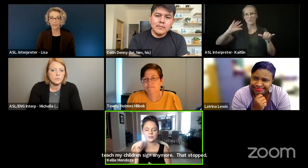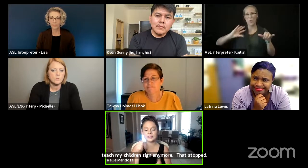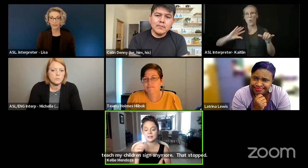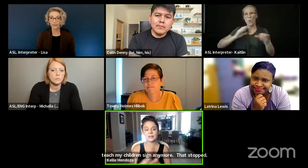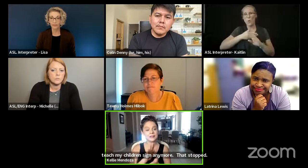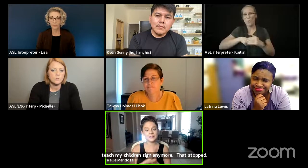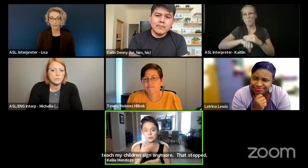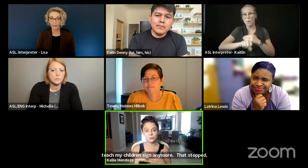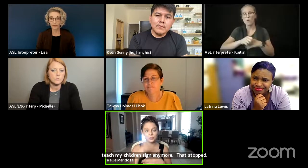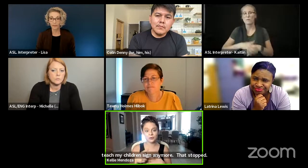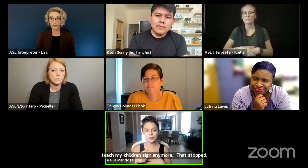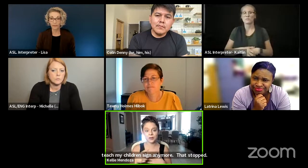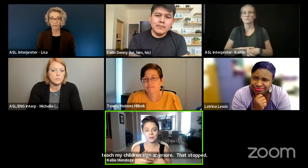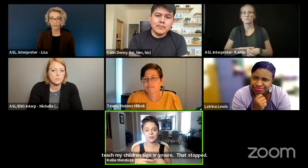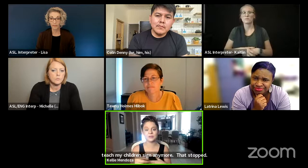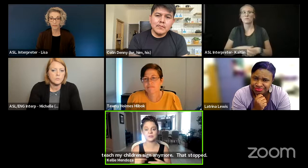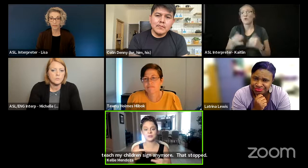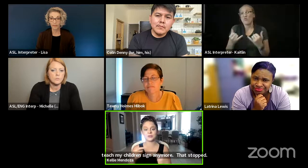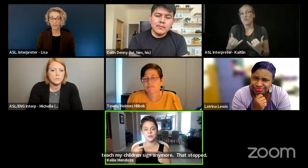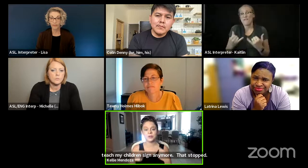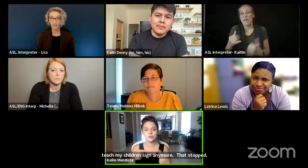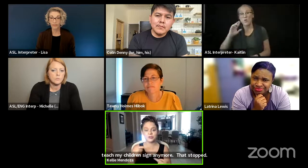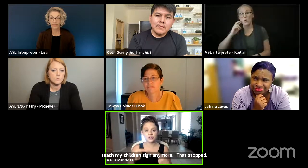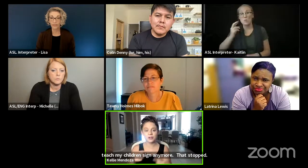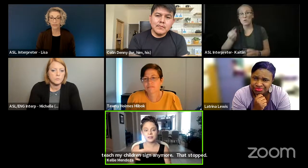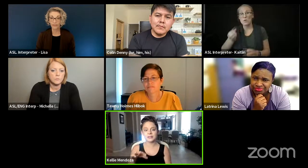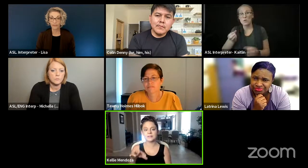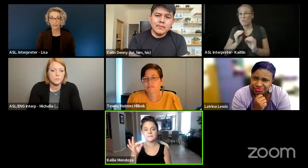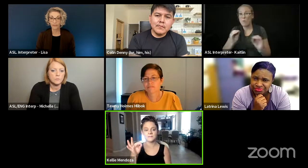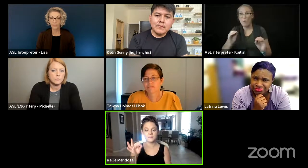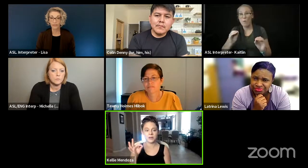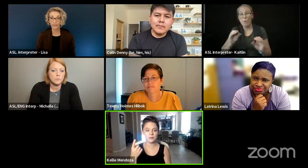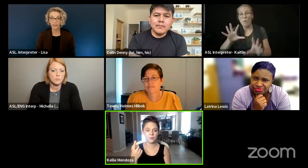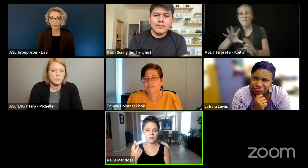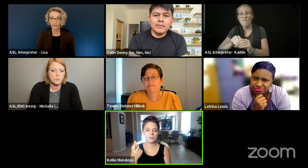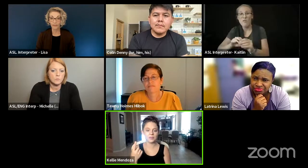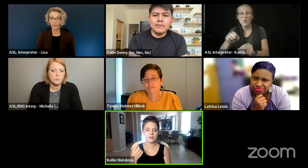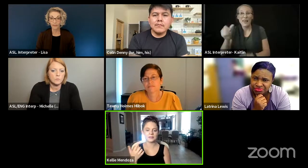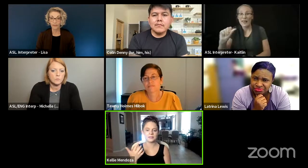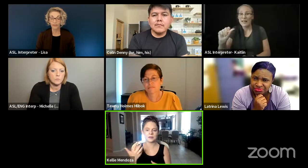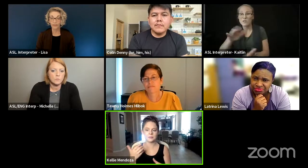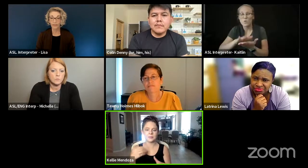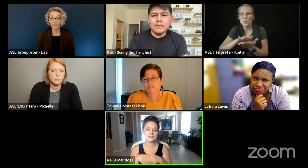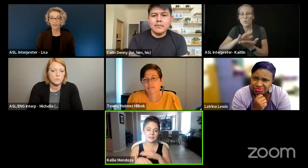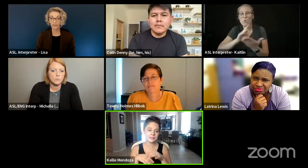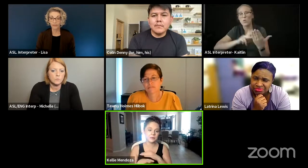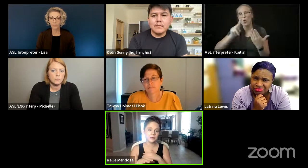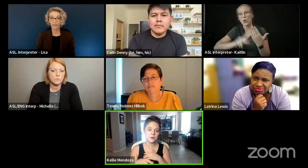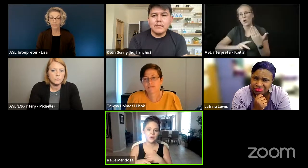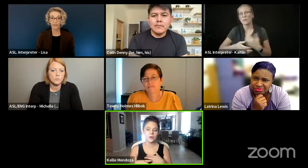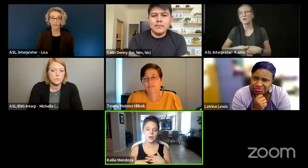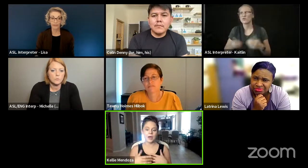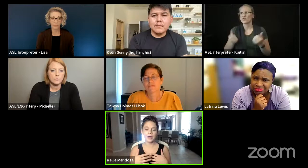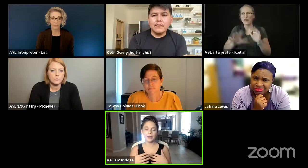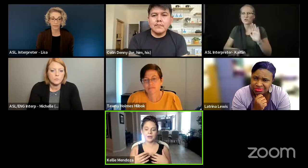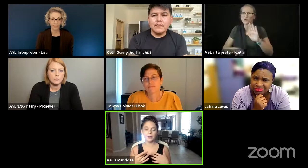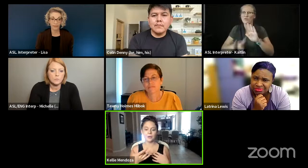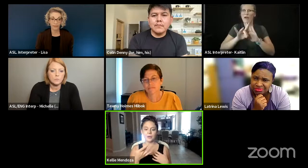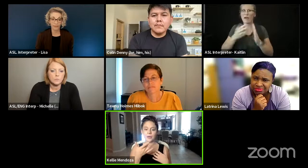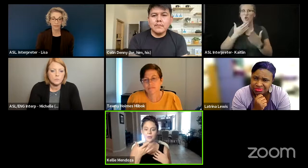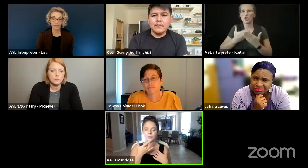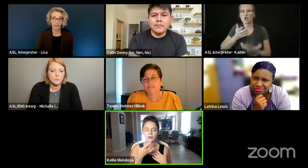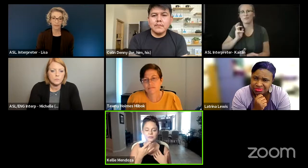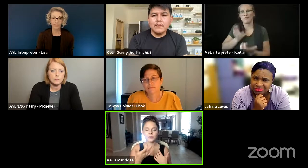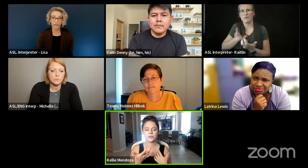Currently Ruby is not in any school program because we're struggling to find one that's accessible.